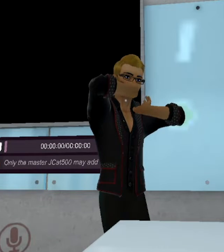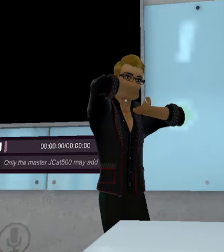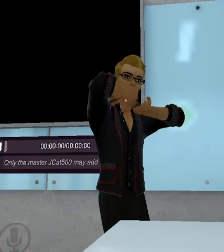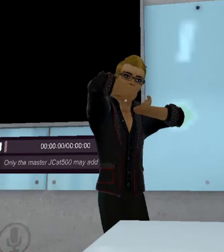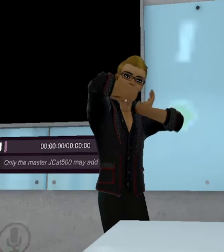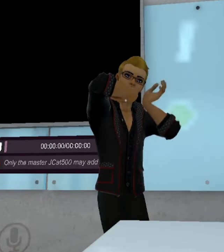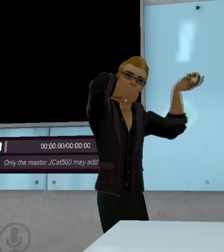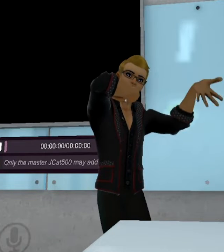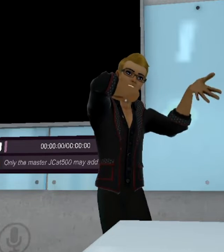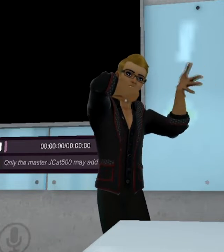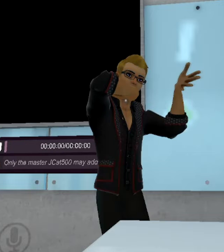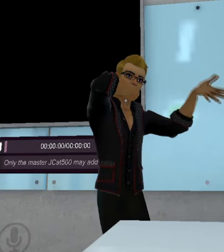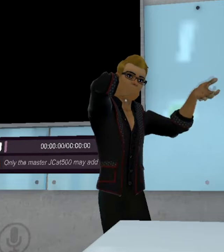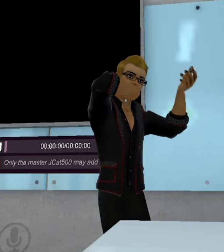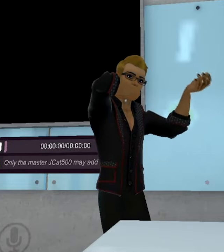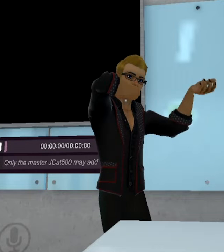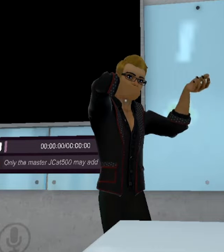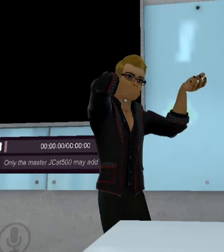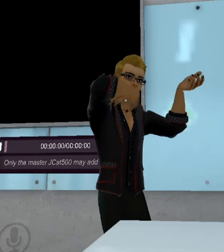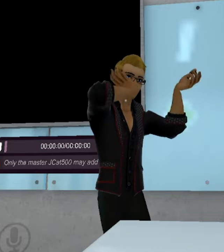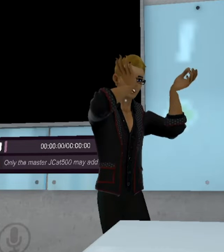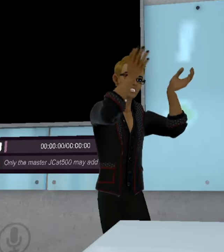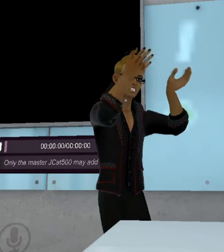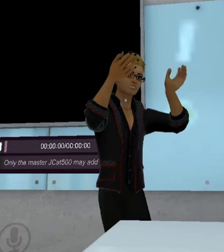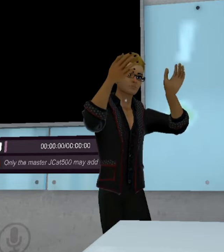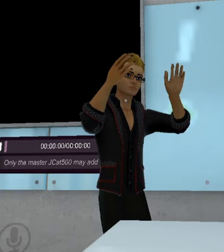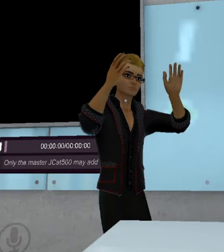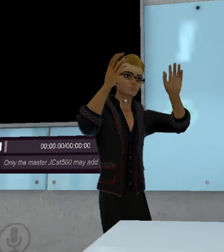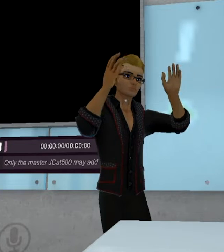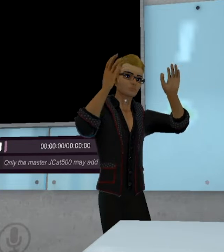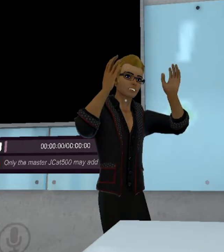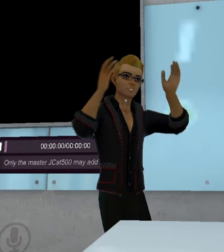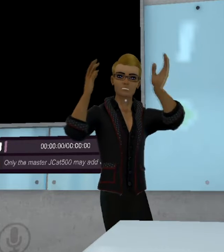siblings to bounce off of, and just to get that energy out, or to